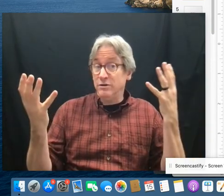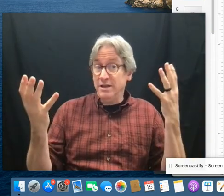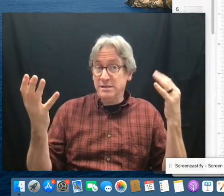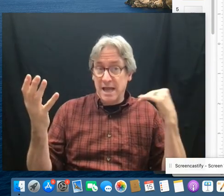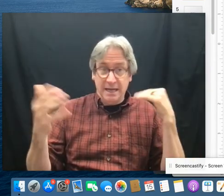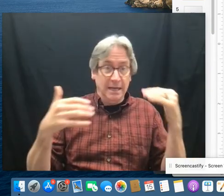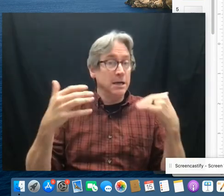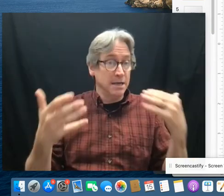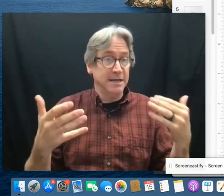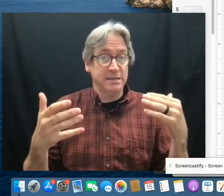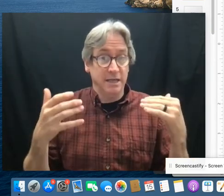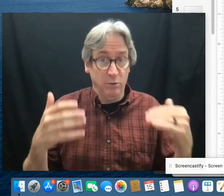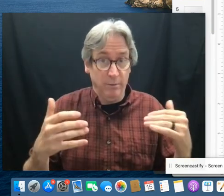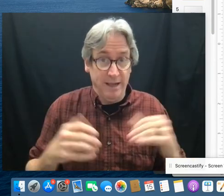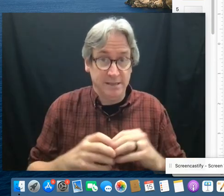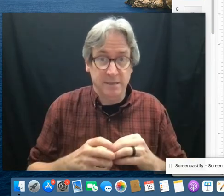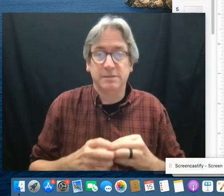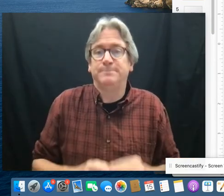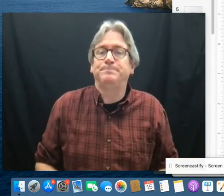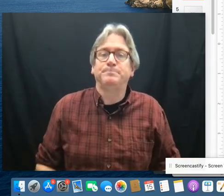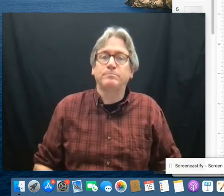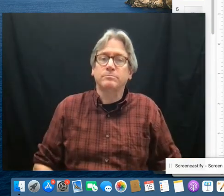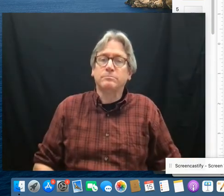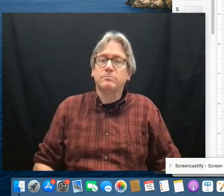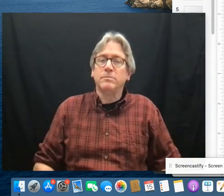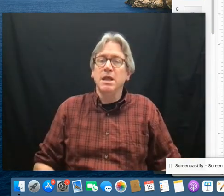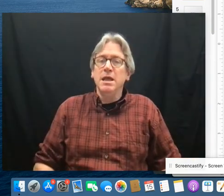many different things, and in context, it will make sense.